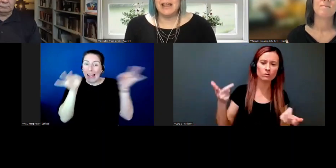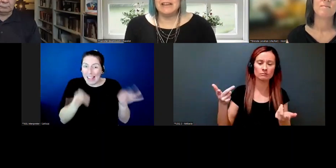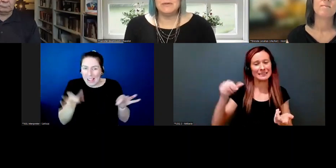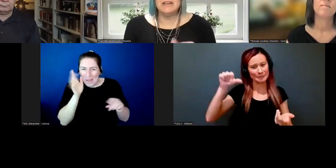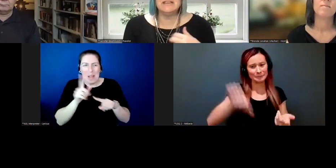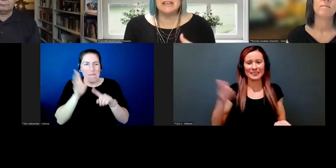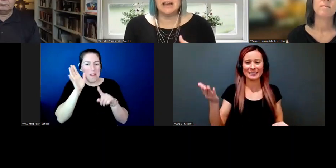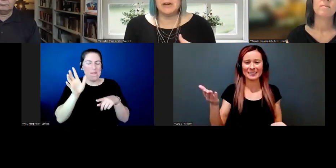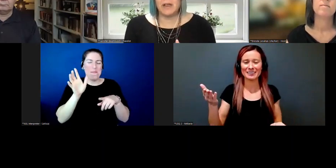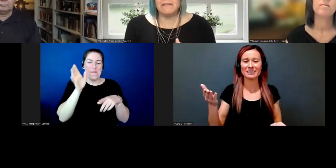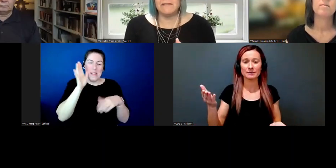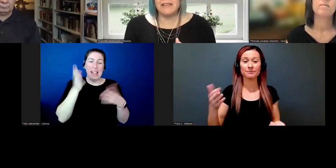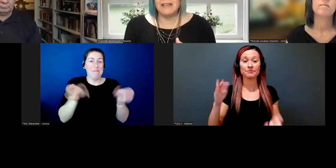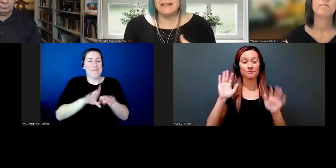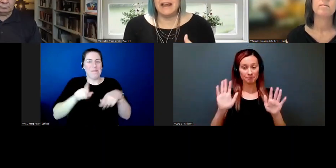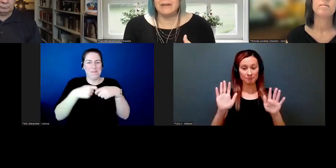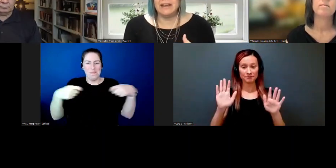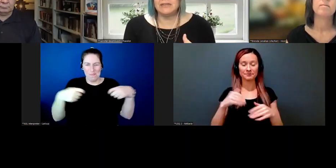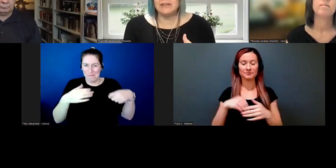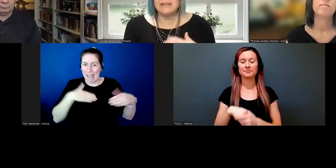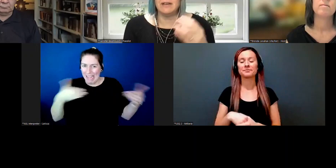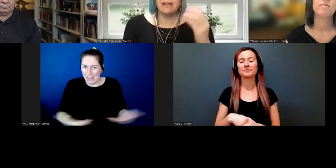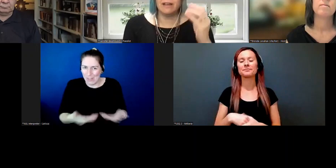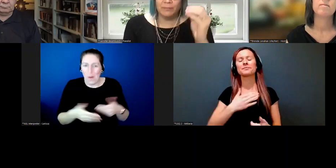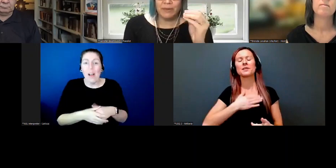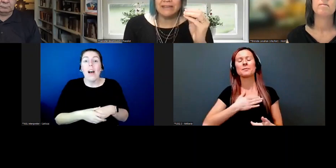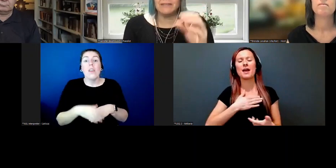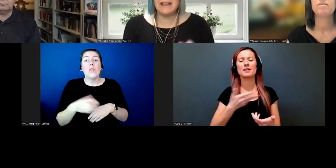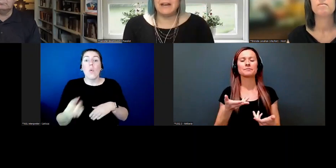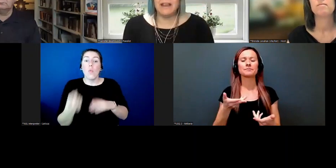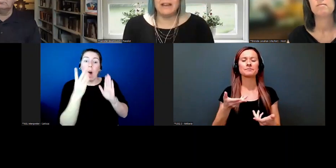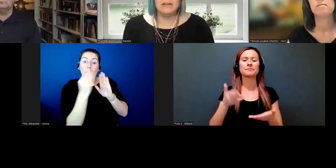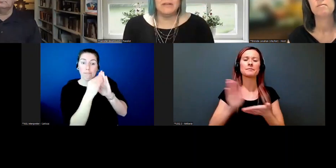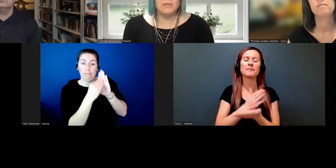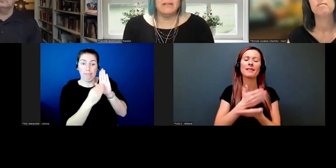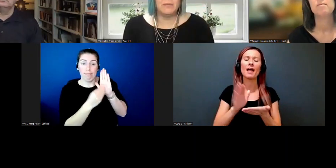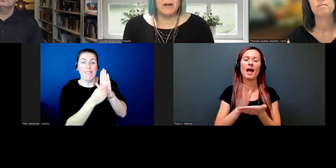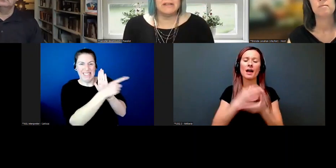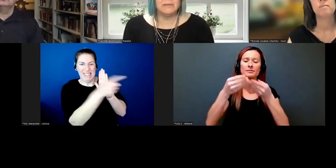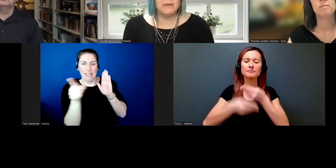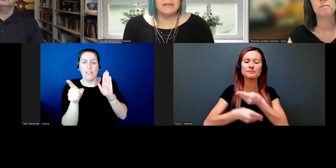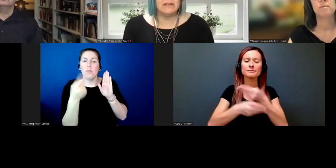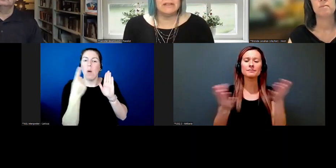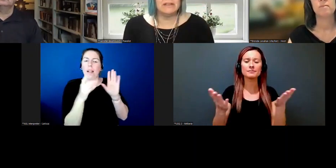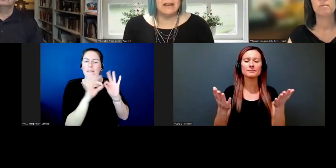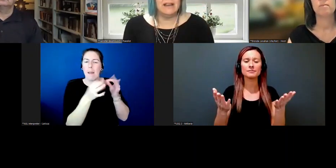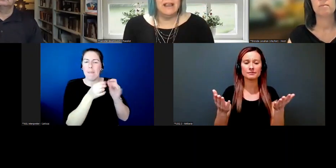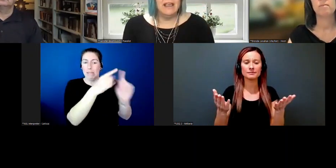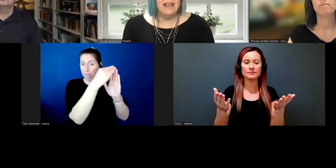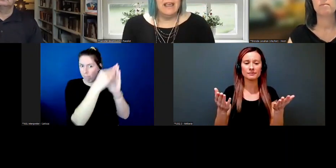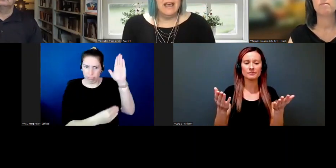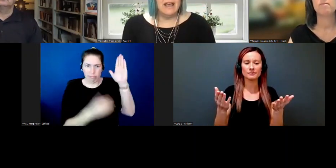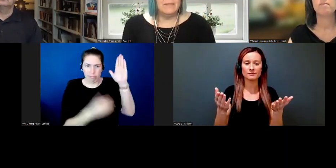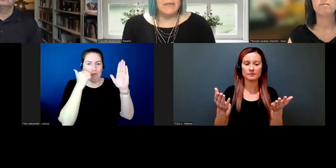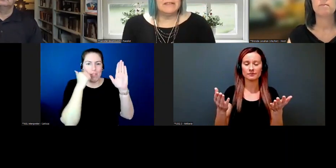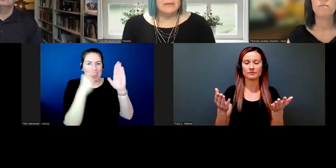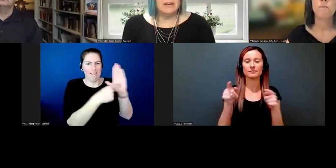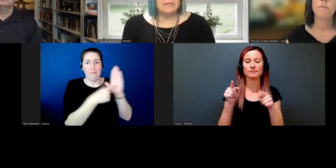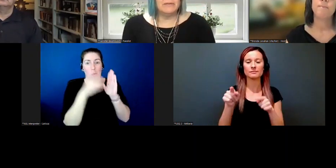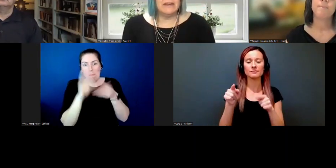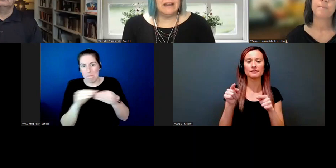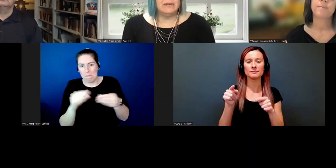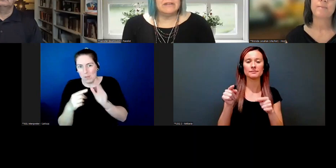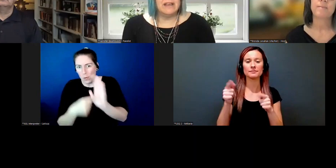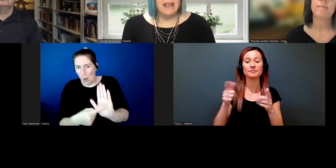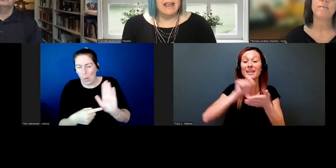discussion, I just wanted to share one of the diary entries, a piece of a diary entry from one of the participants in our study. And so I'm going to